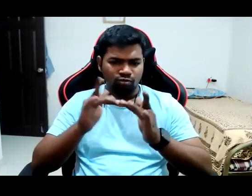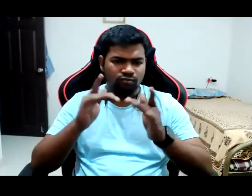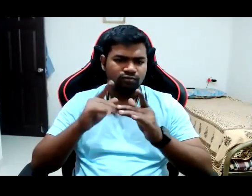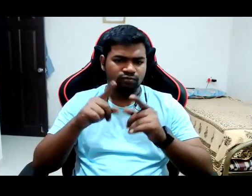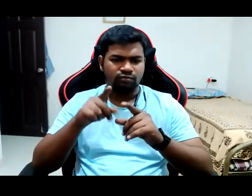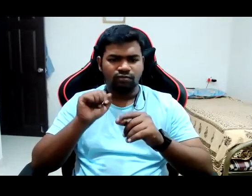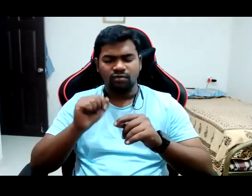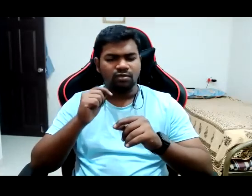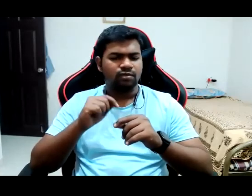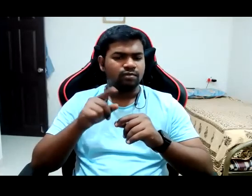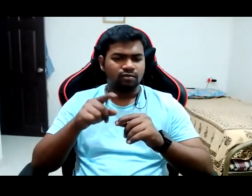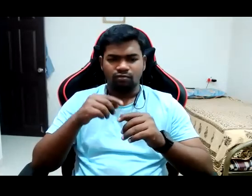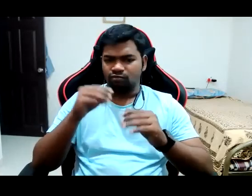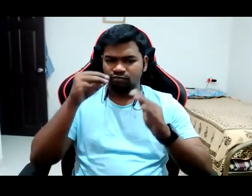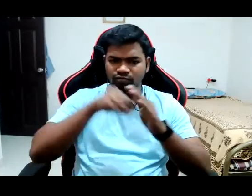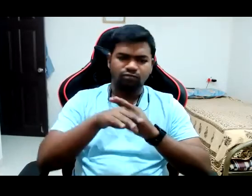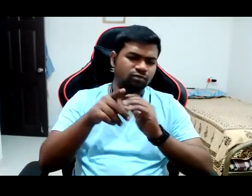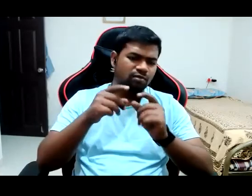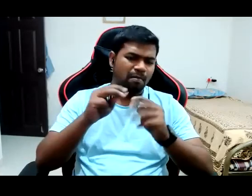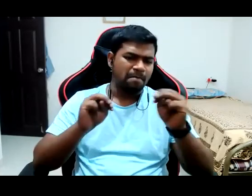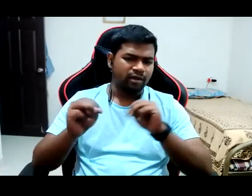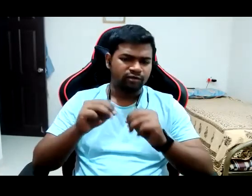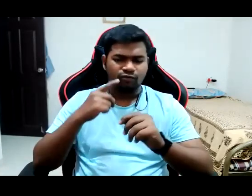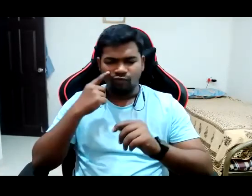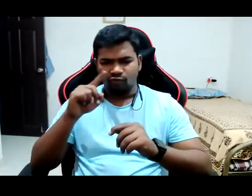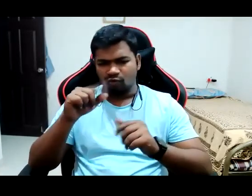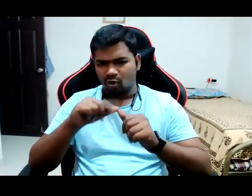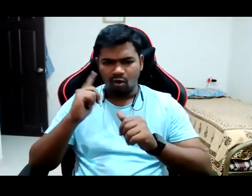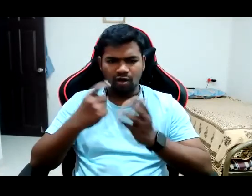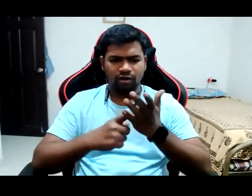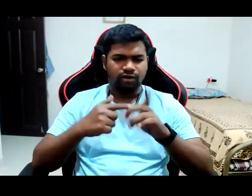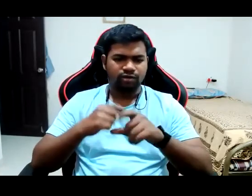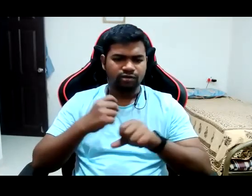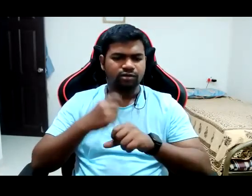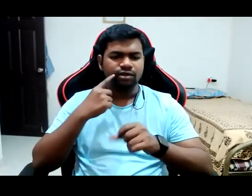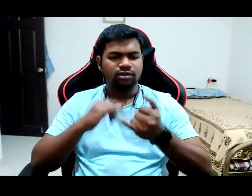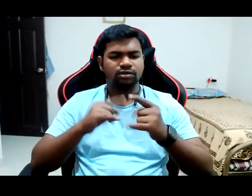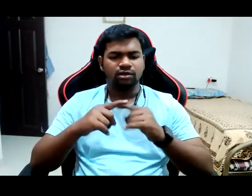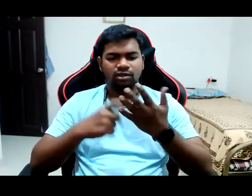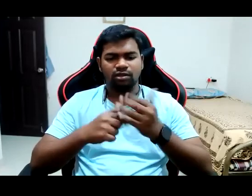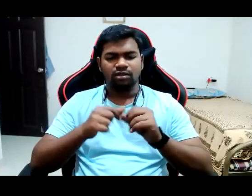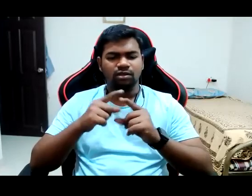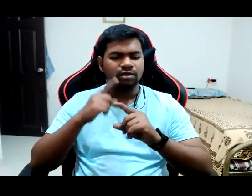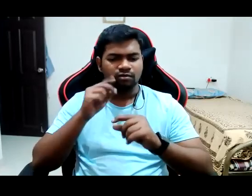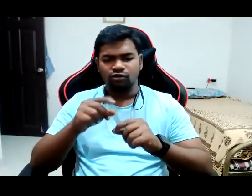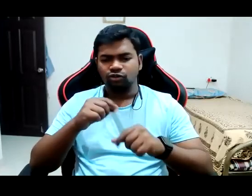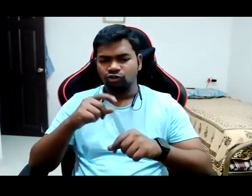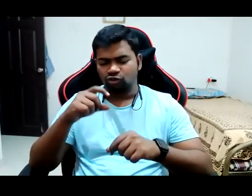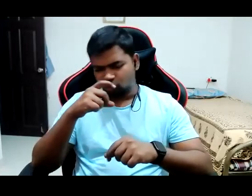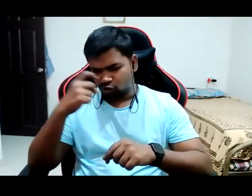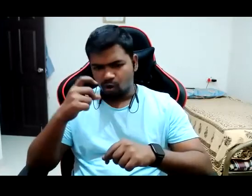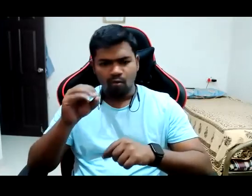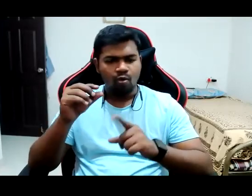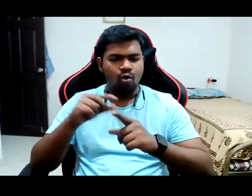got the Discord link that we're managing for all registrations. There's a thing there called Job Opportunities on